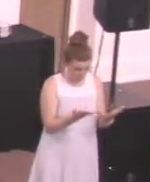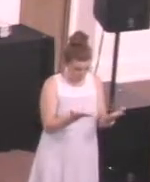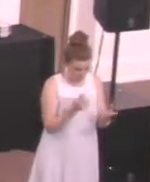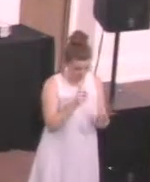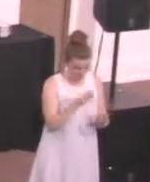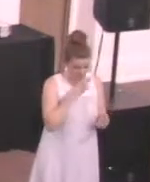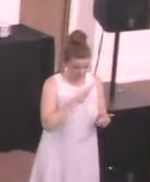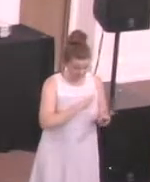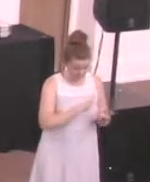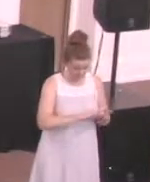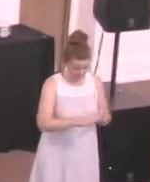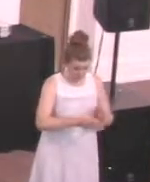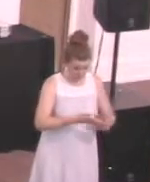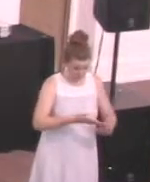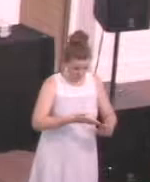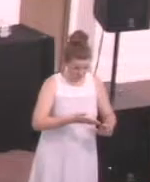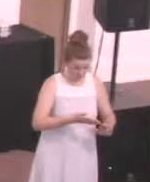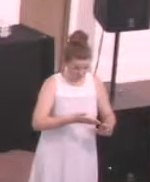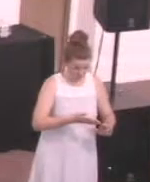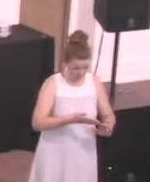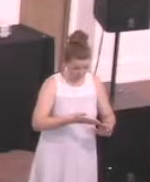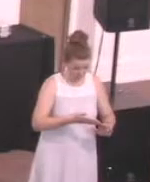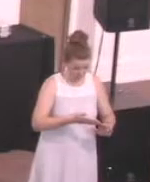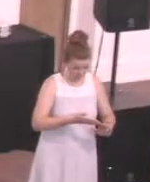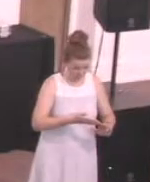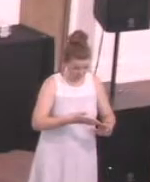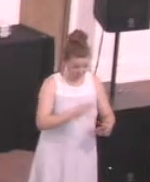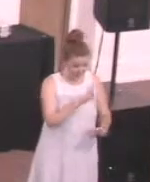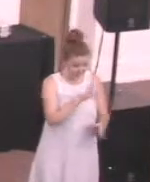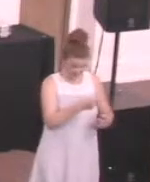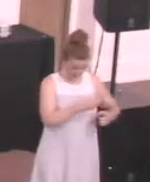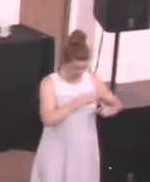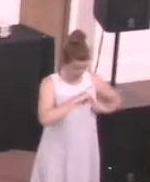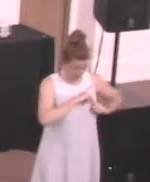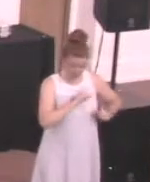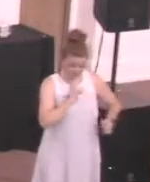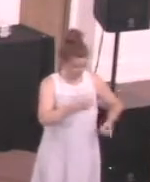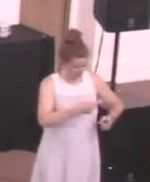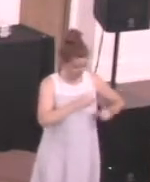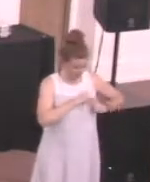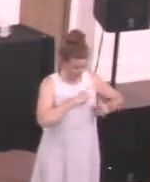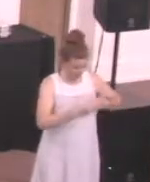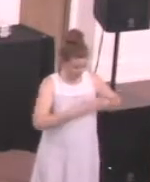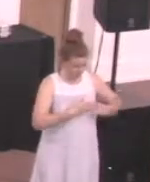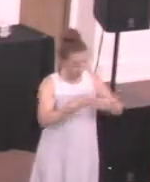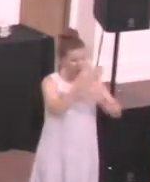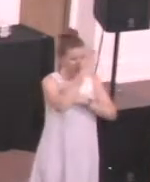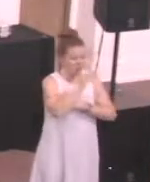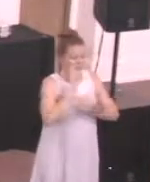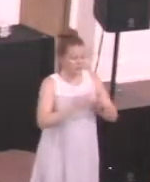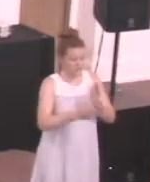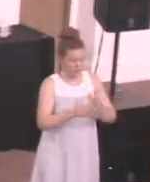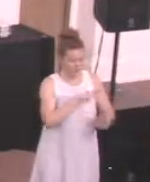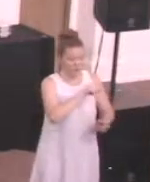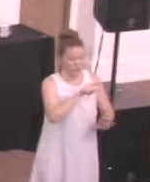of, saved or unsaved, God is here to forgive you all. Amen?